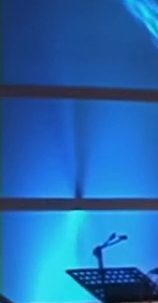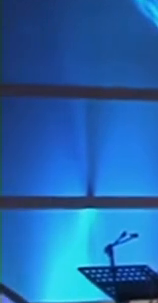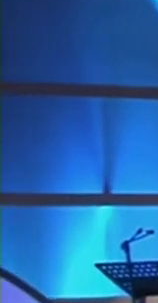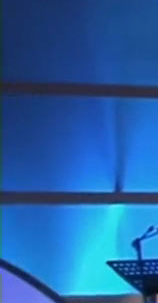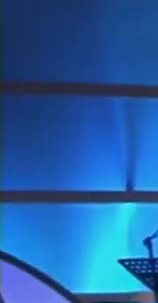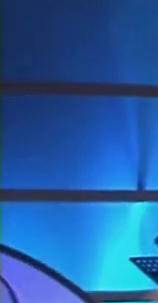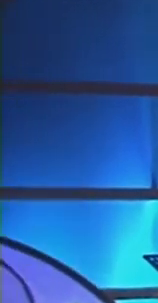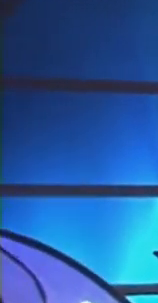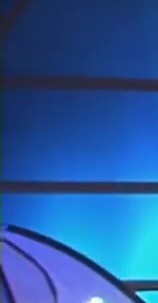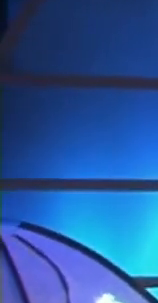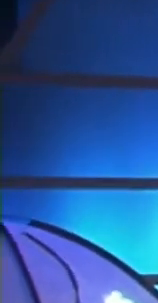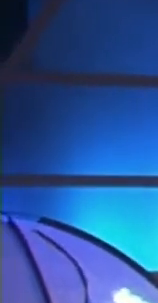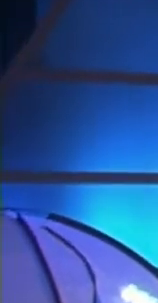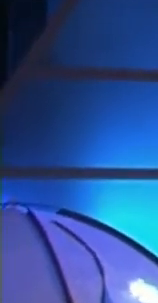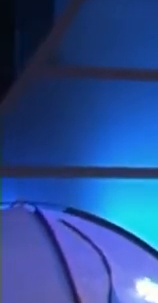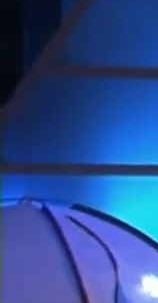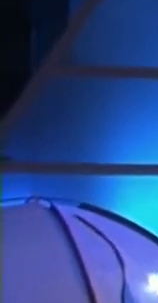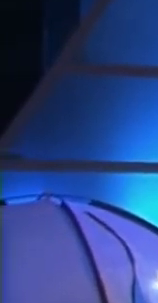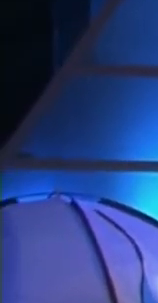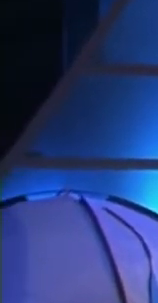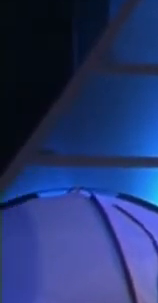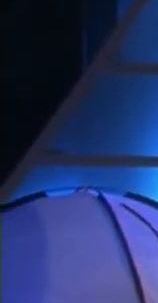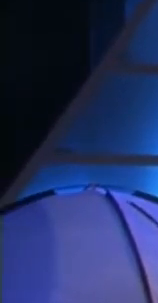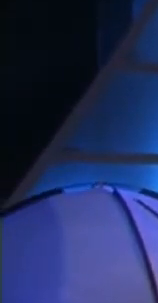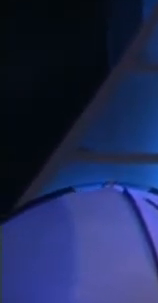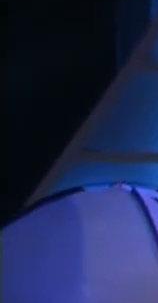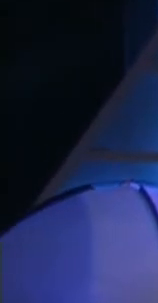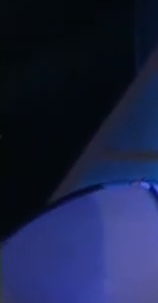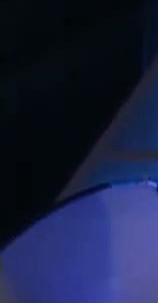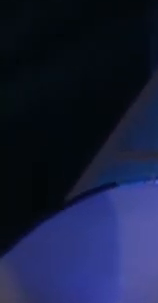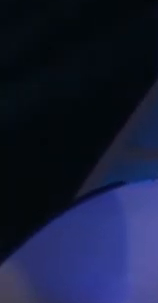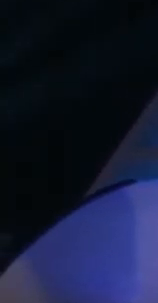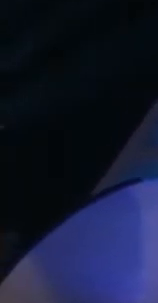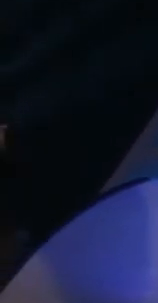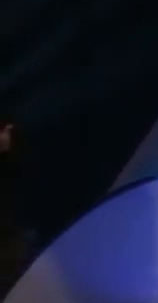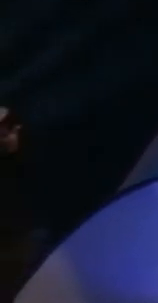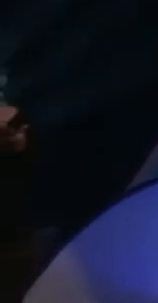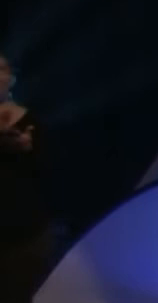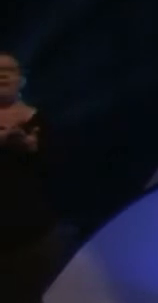faithful. All my life you have been so